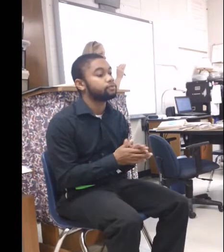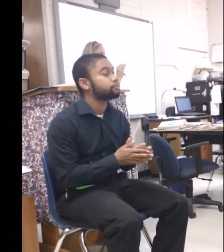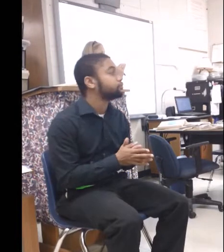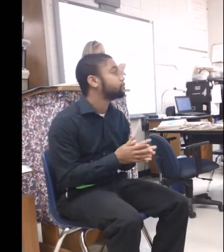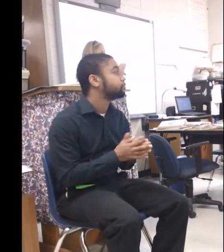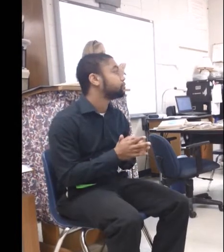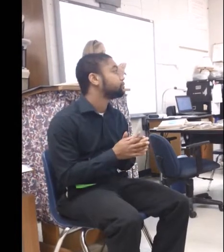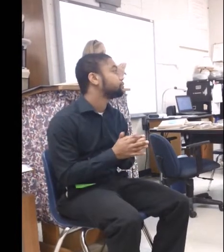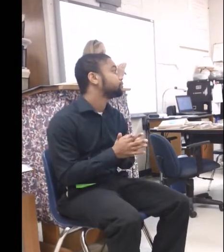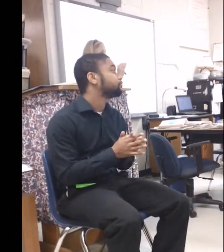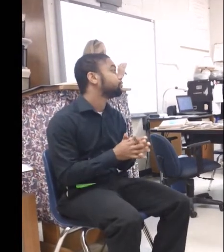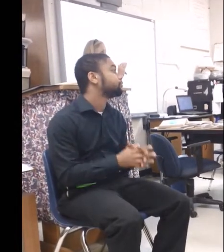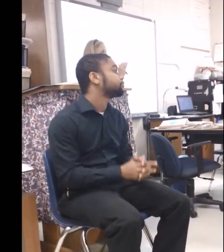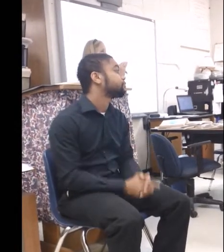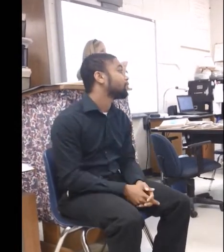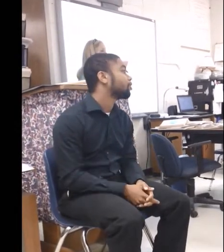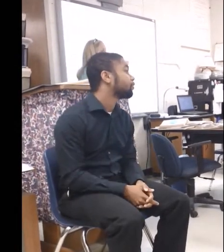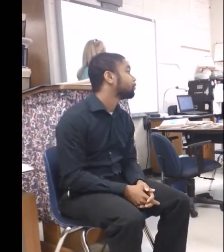Keep teaching.